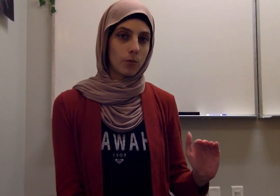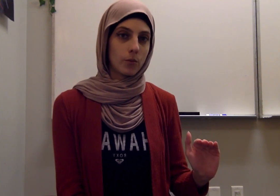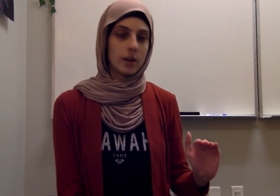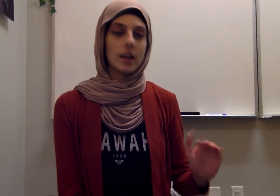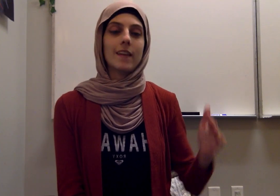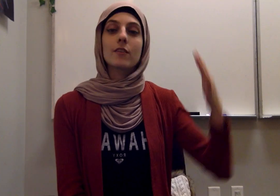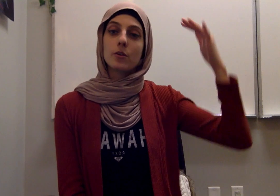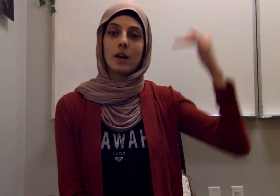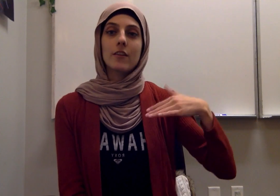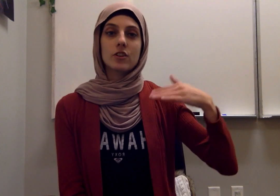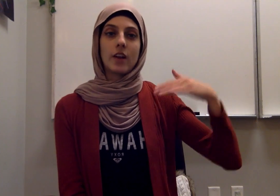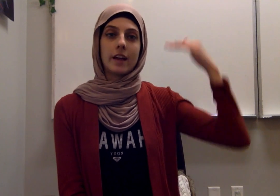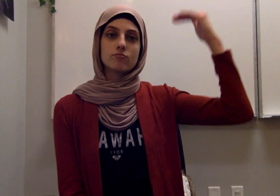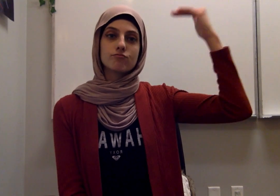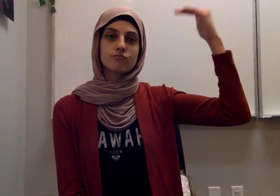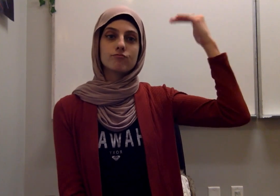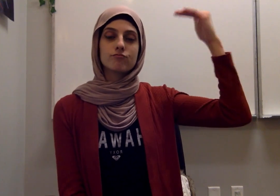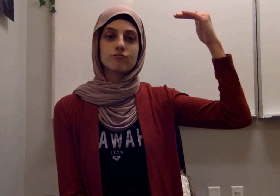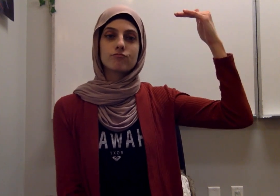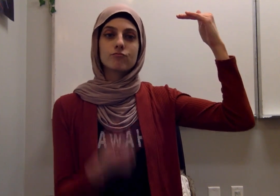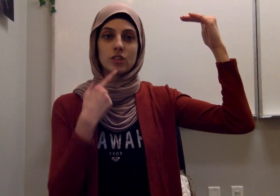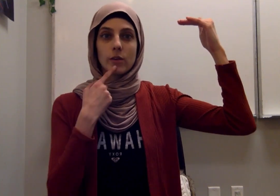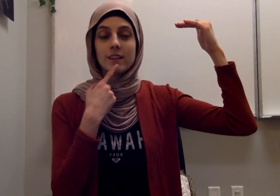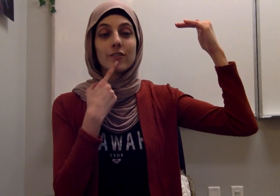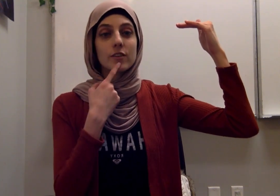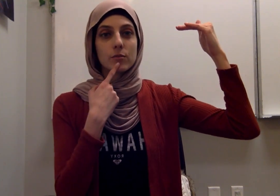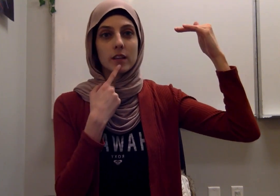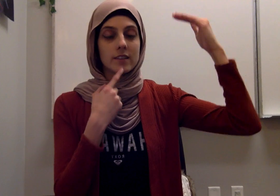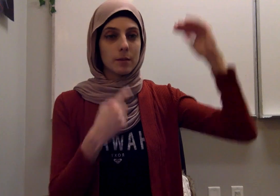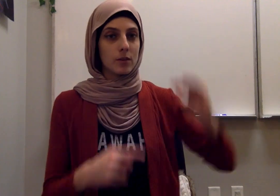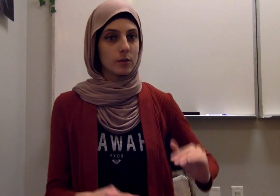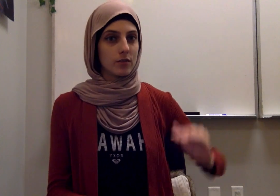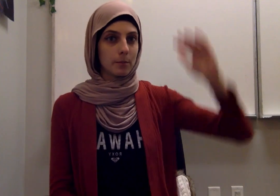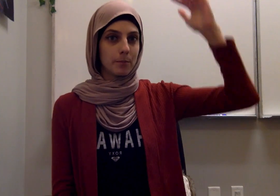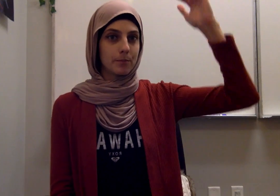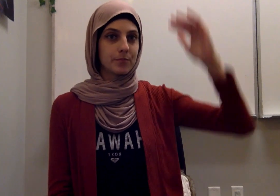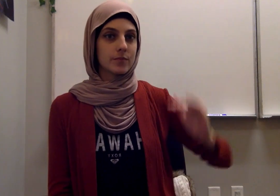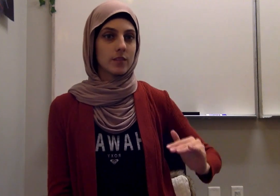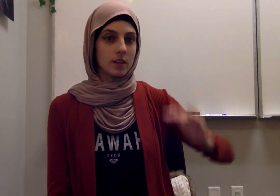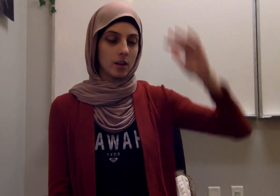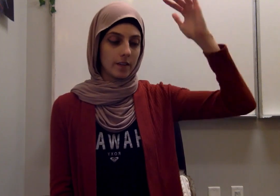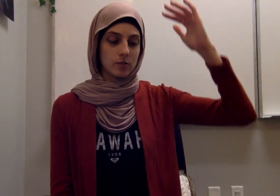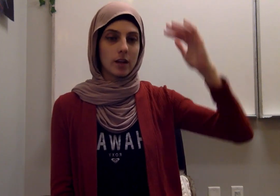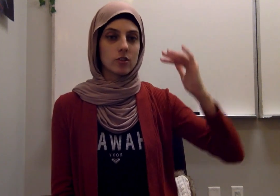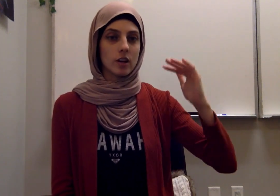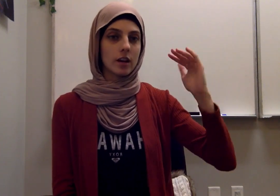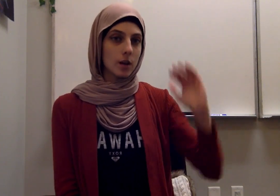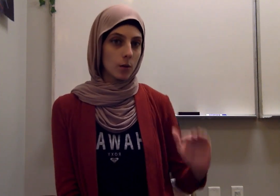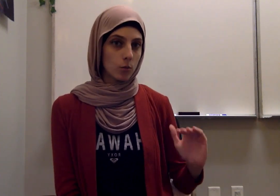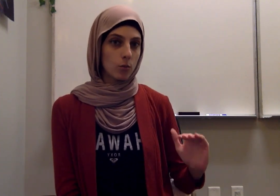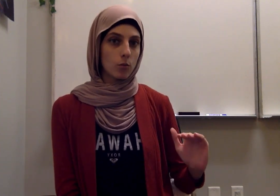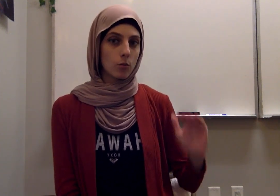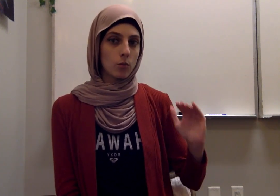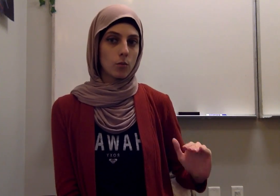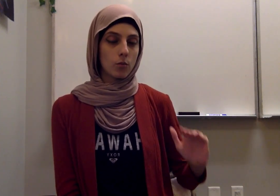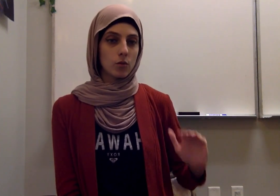Okay, and then if you want average height, so the difference really is the mouth morpheme. You're in this range here.